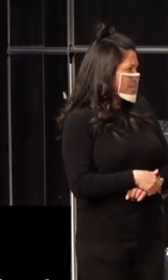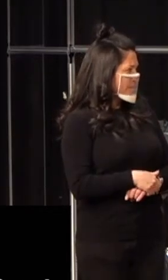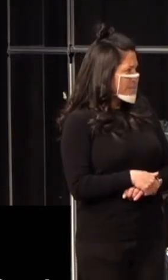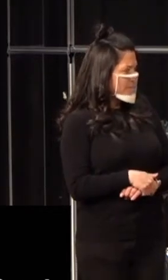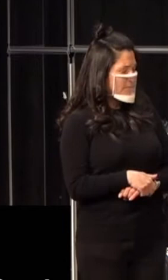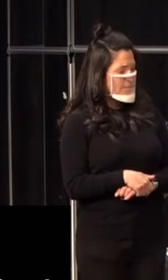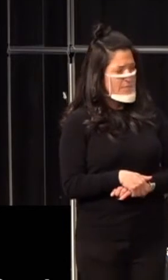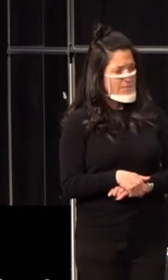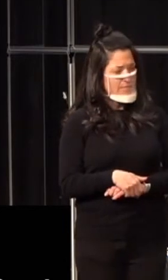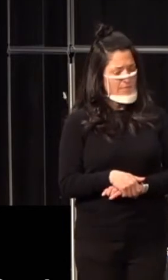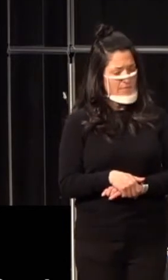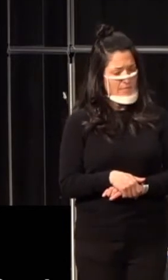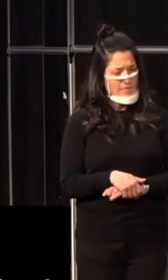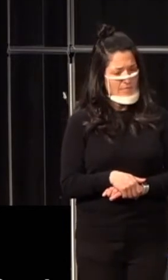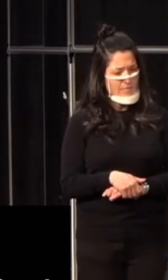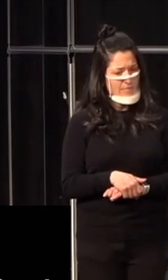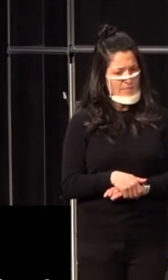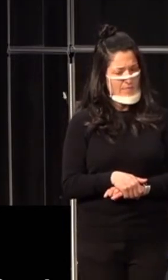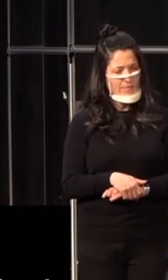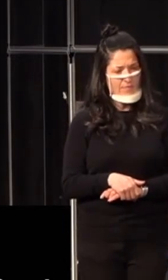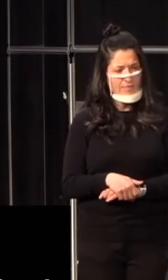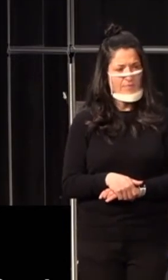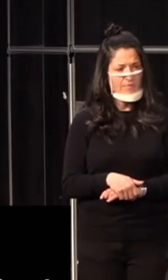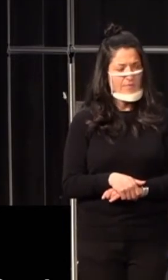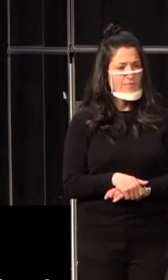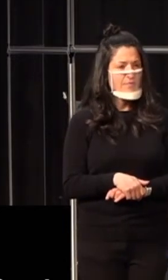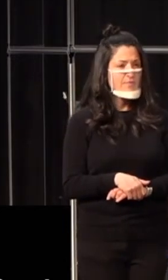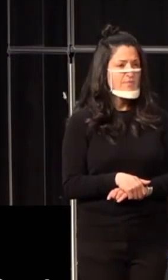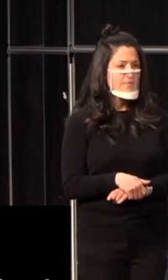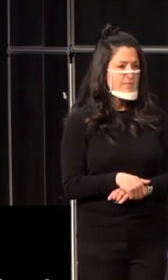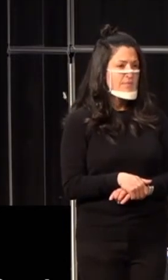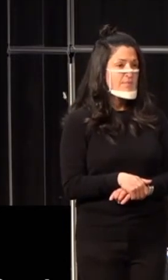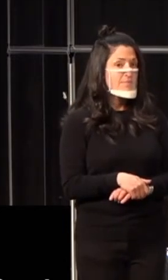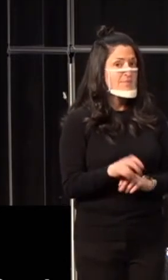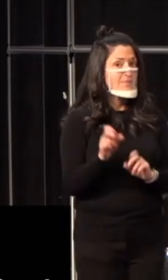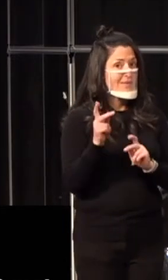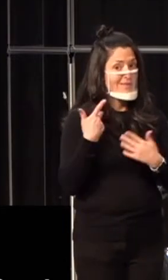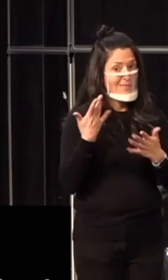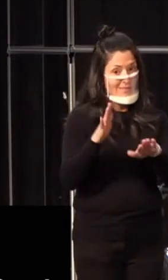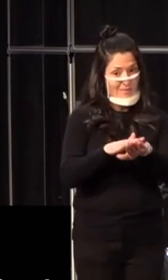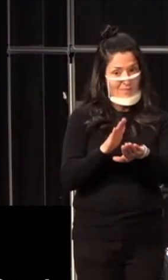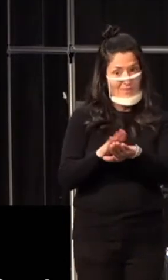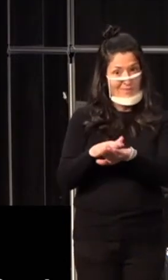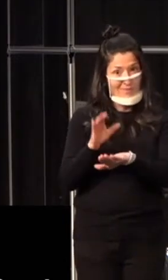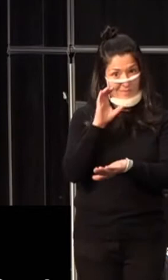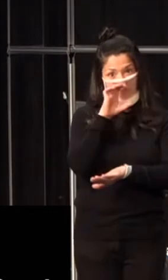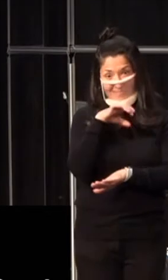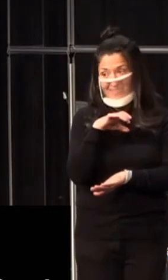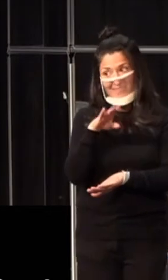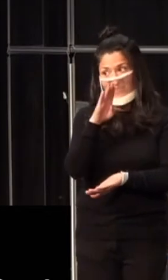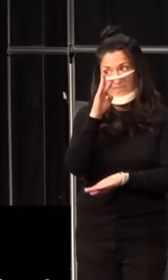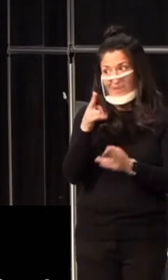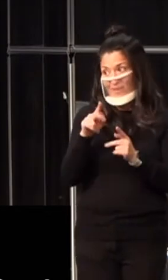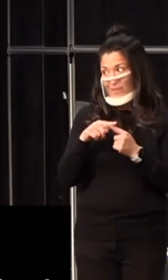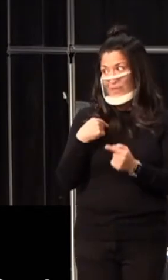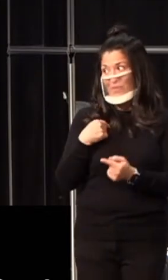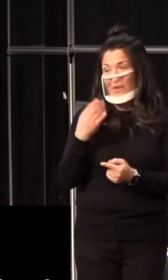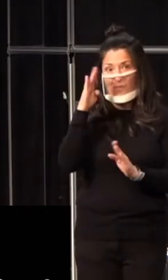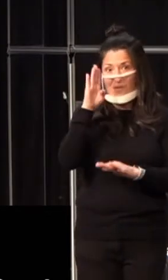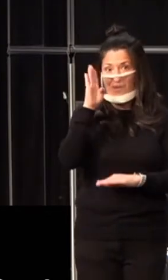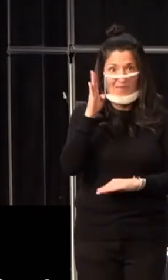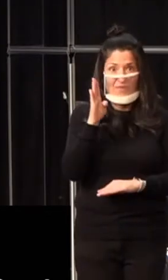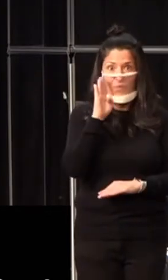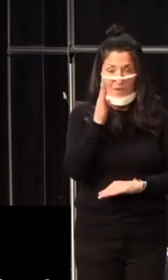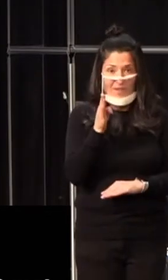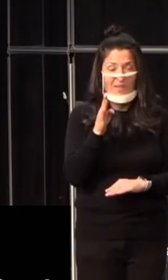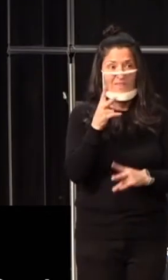bridegroom of blood because of the circumcision." Okay, I warned you. It's weird. This has never happened to me. I hope it never does. It's